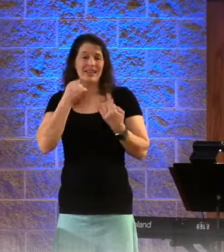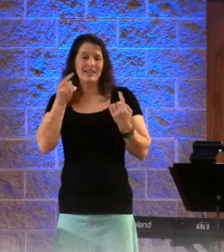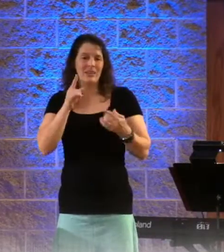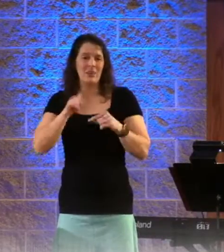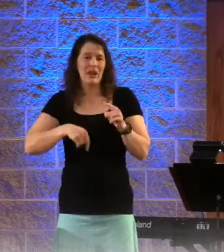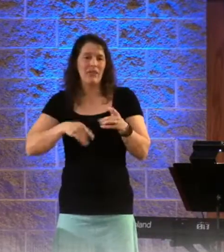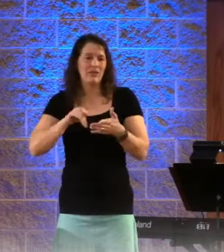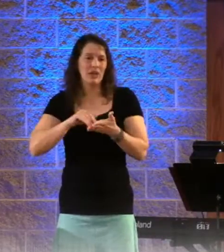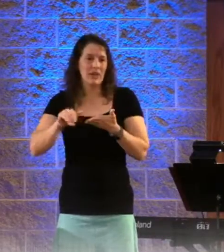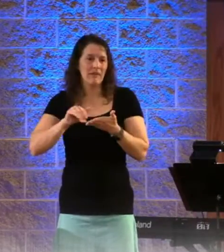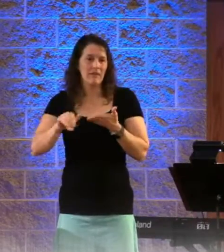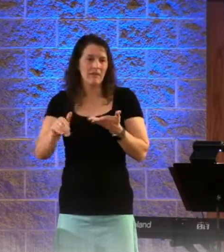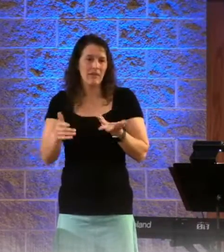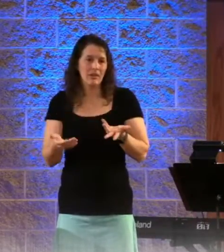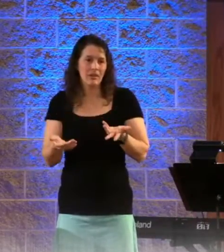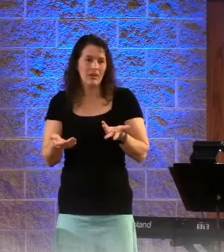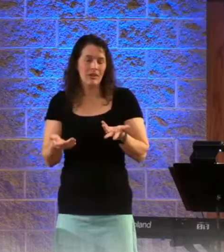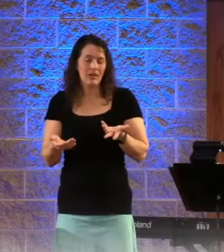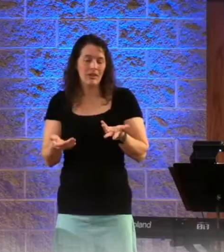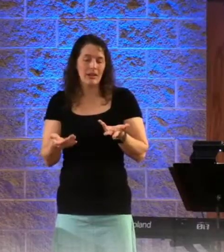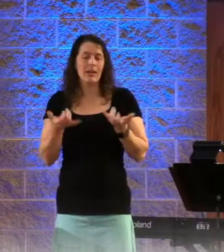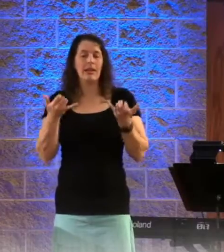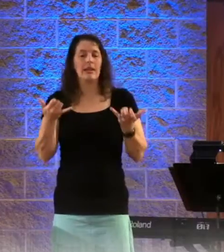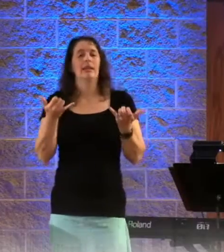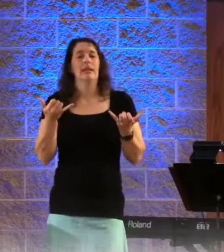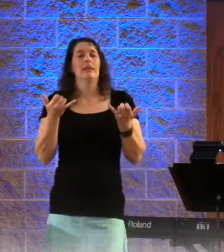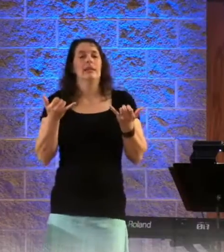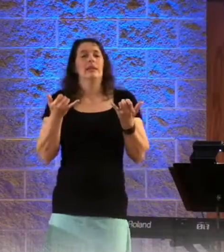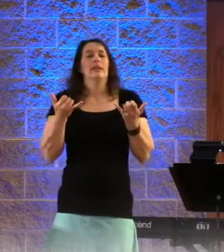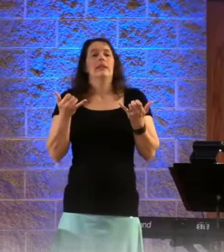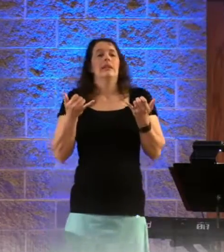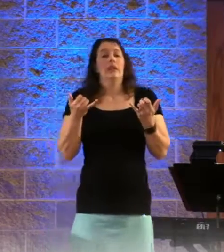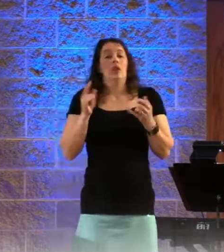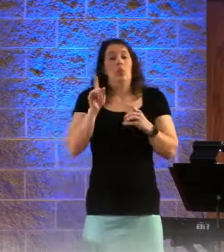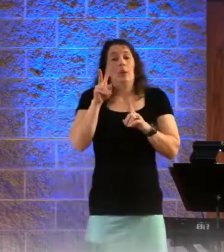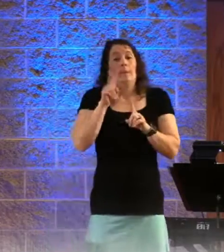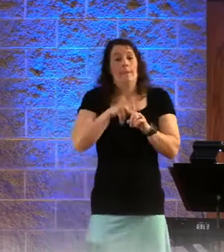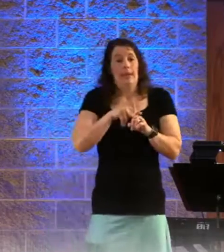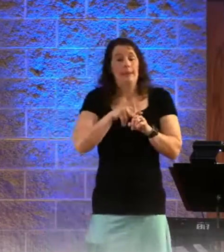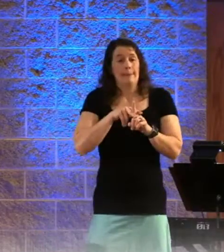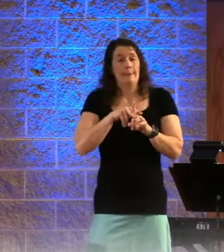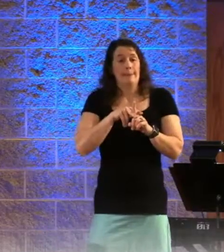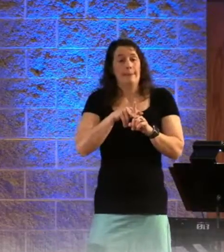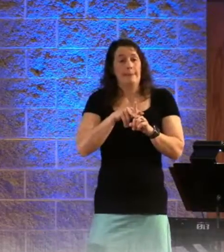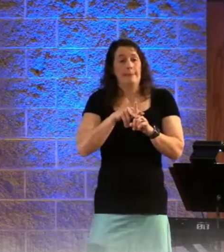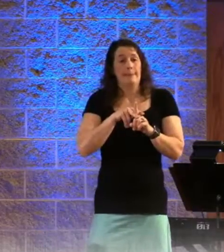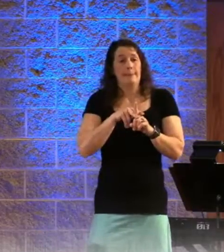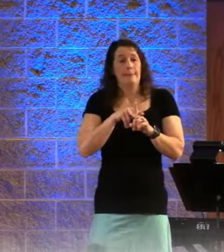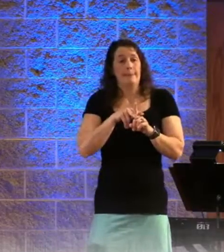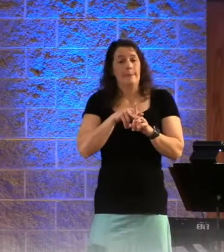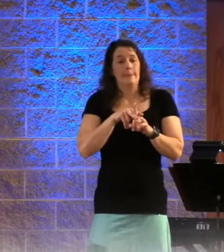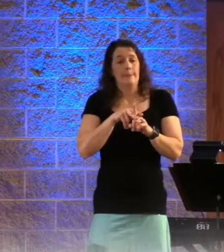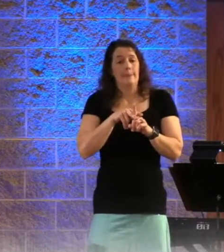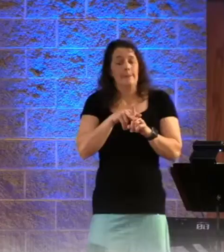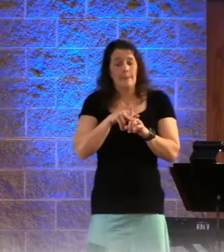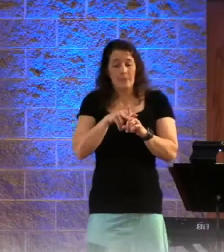And here is where the rubber meets the road. Here is where the application to even in our own